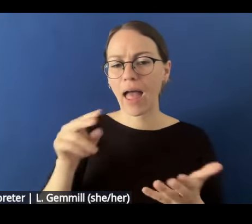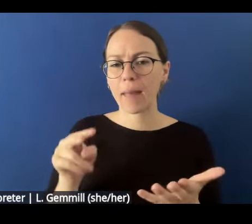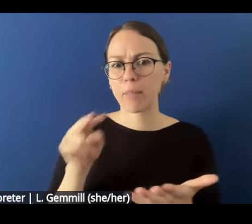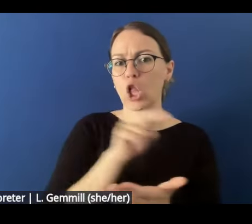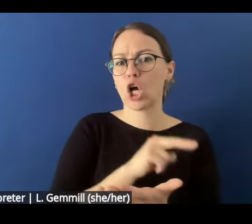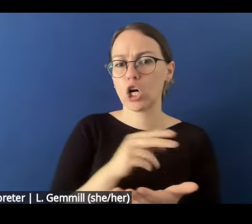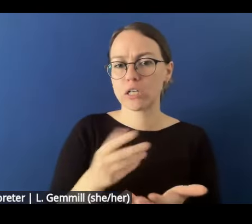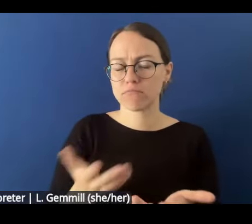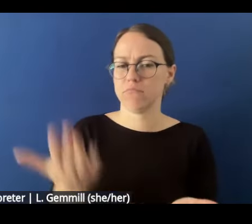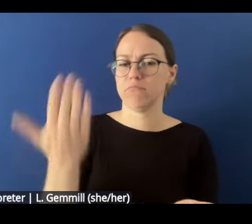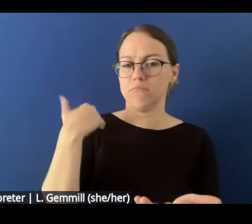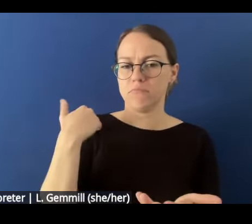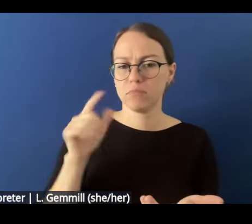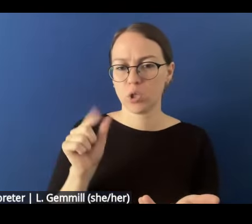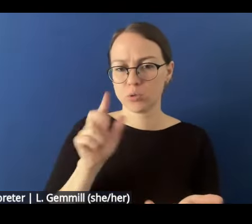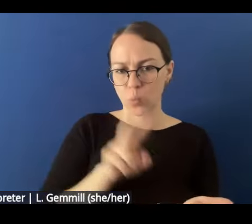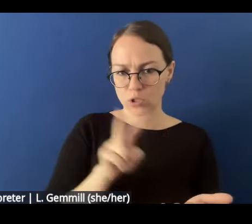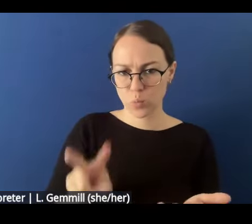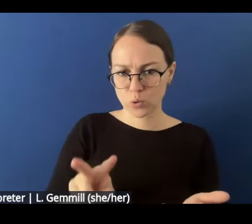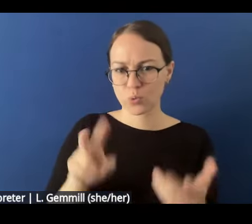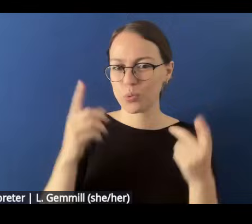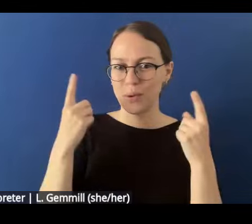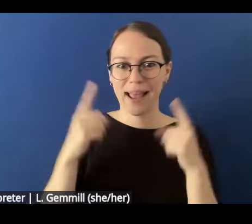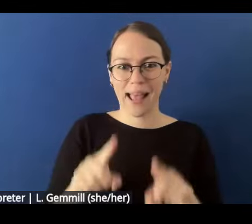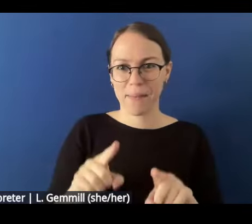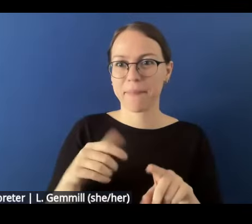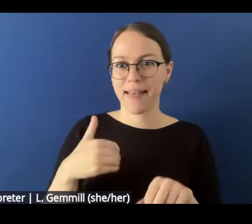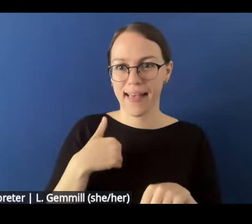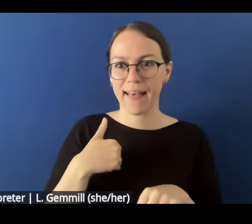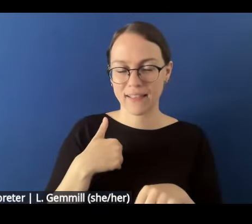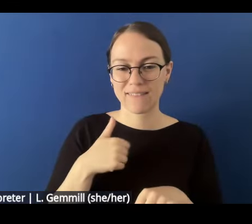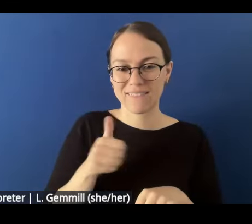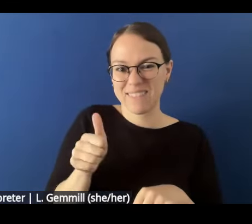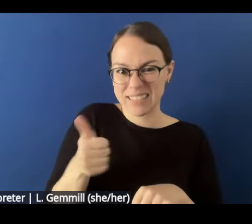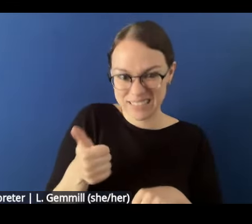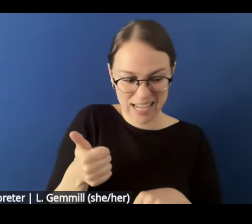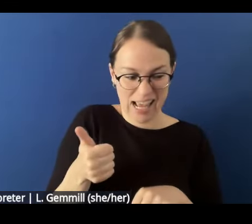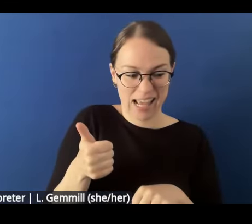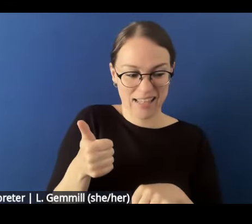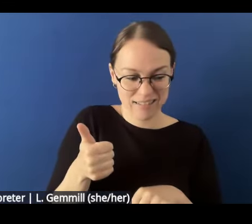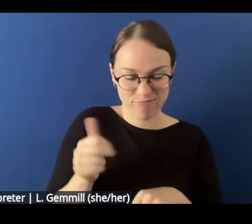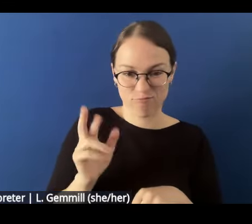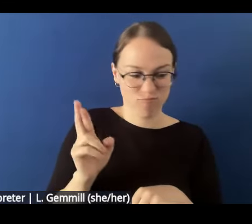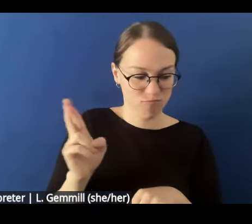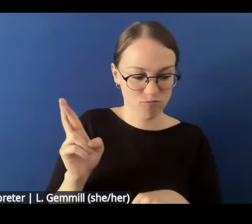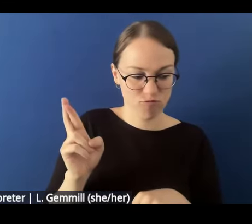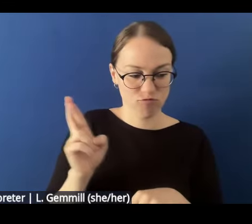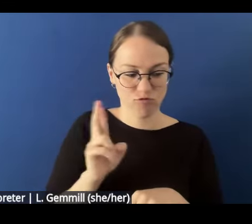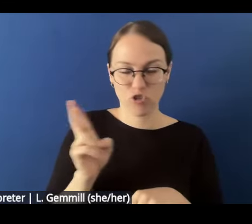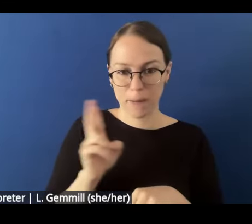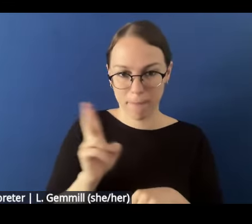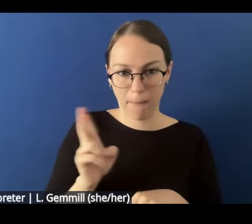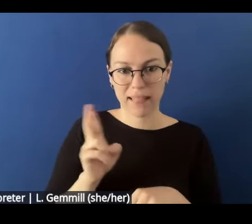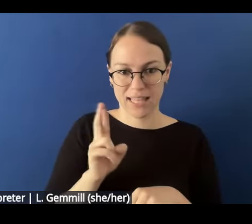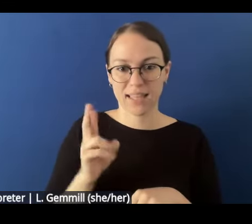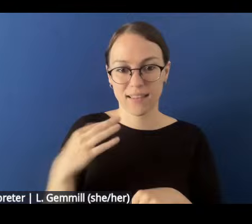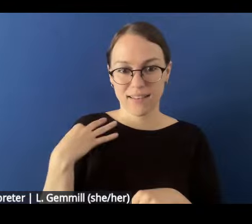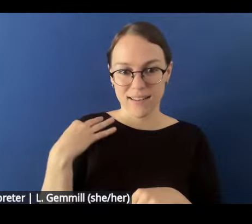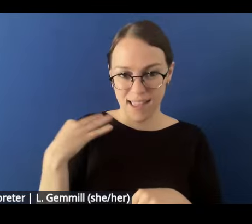had 10 Republican candidates for governor. And so